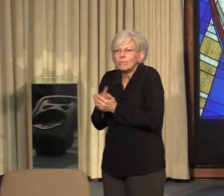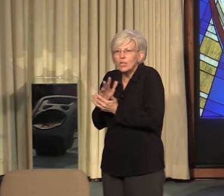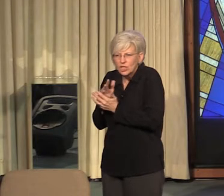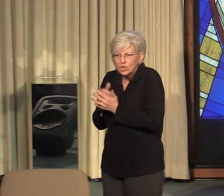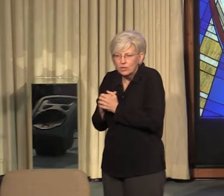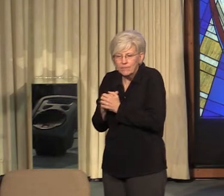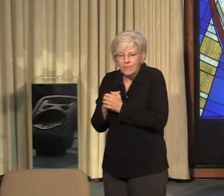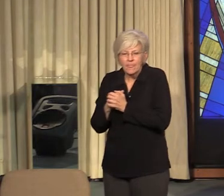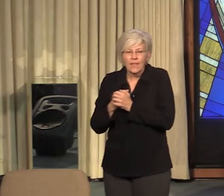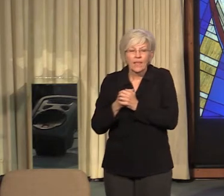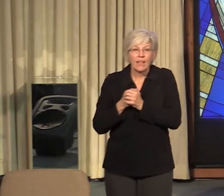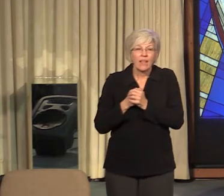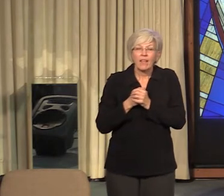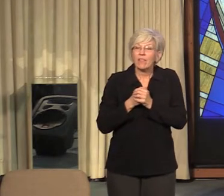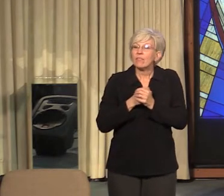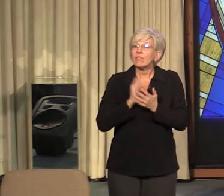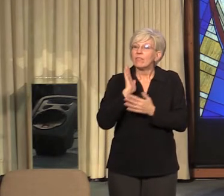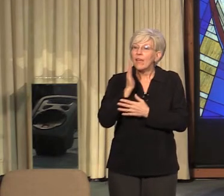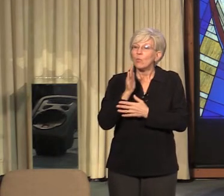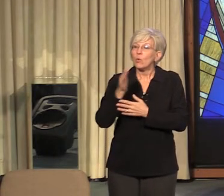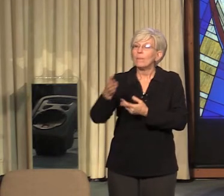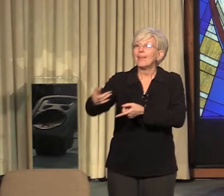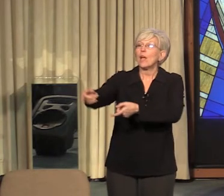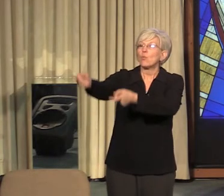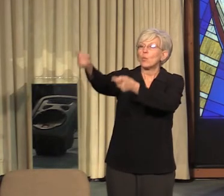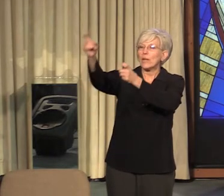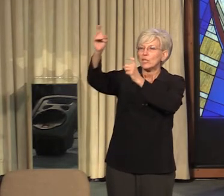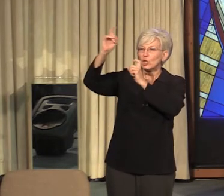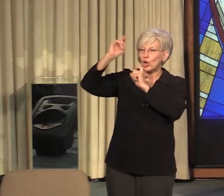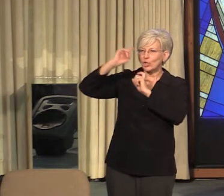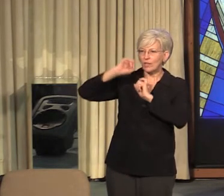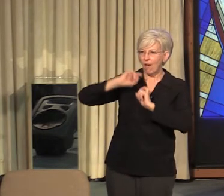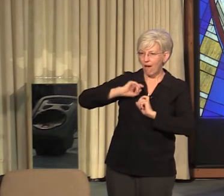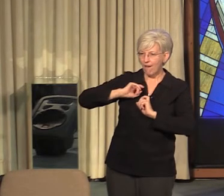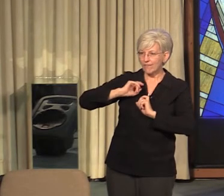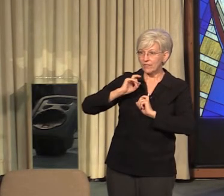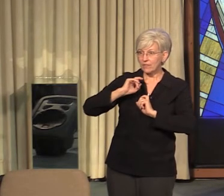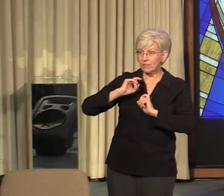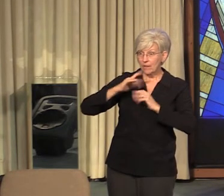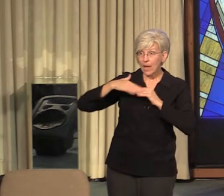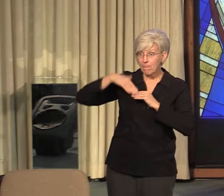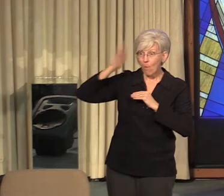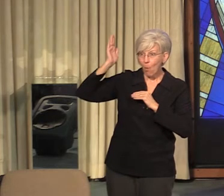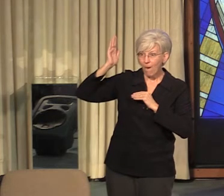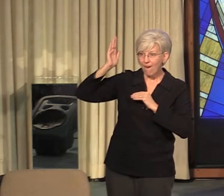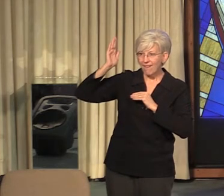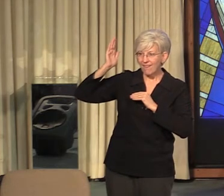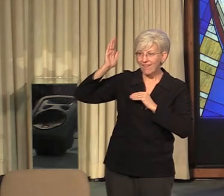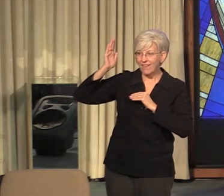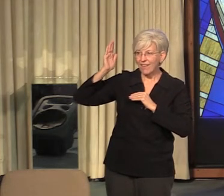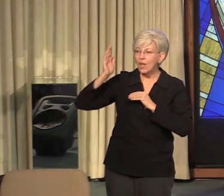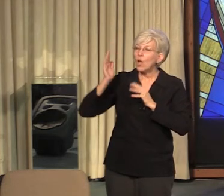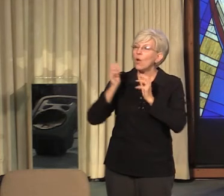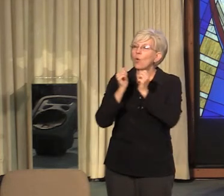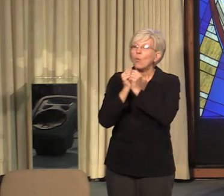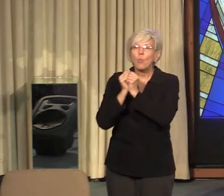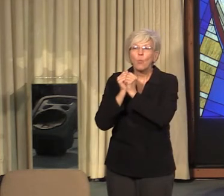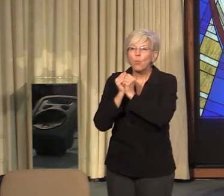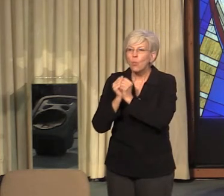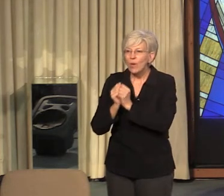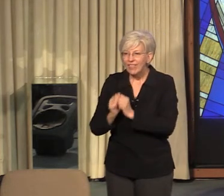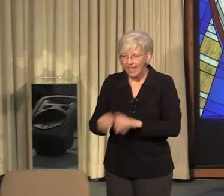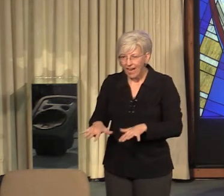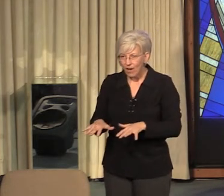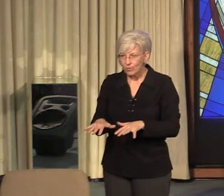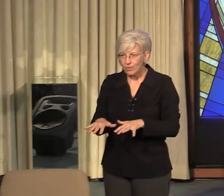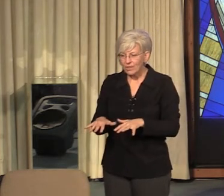that they will be returned to us and more, without the treasures